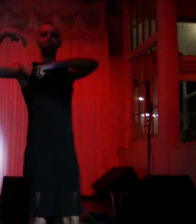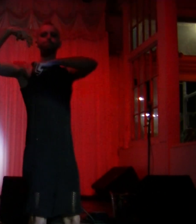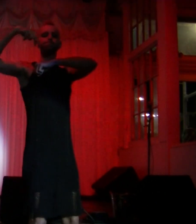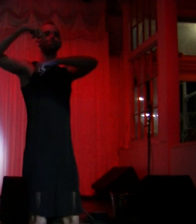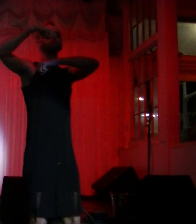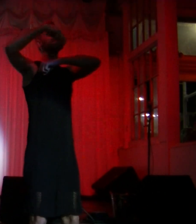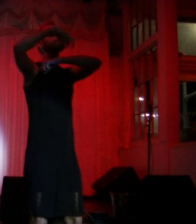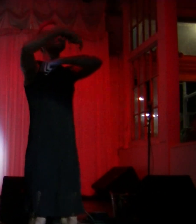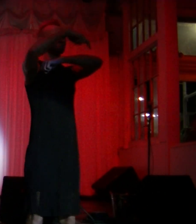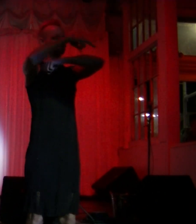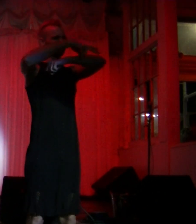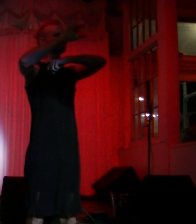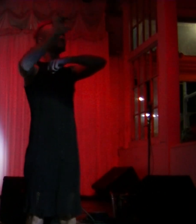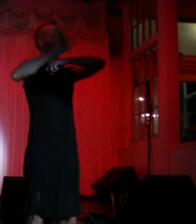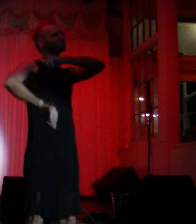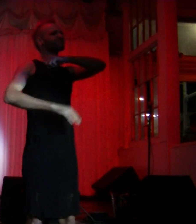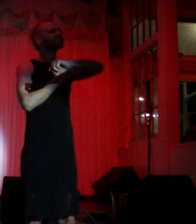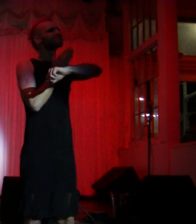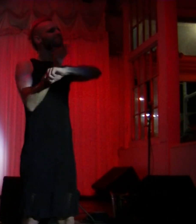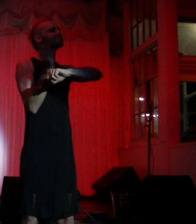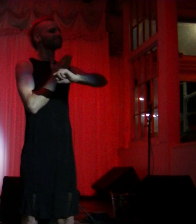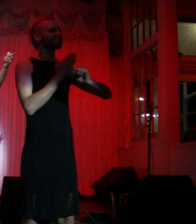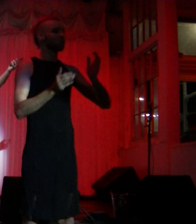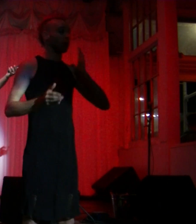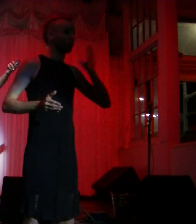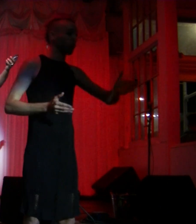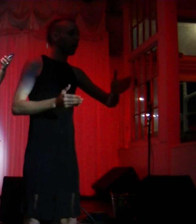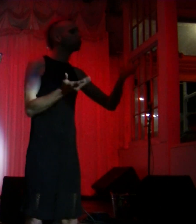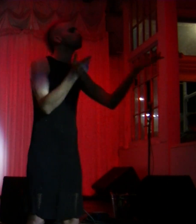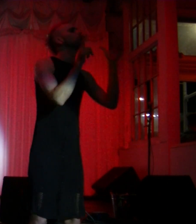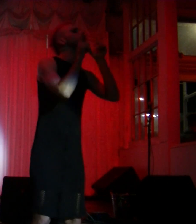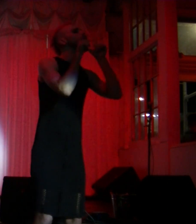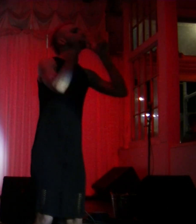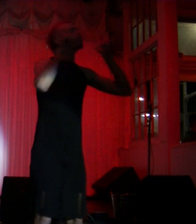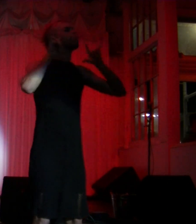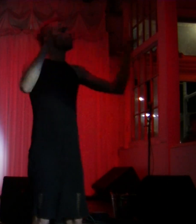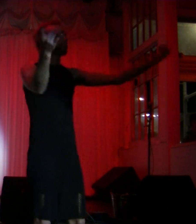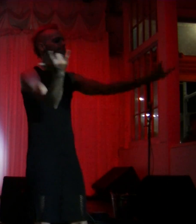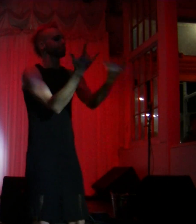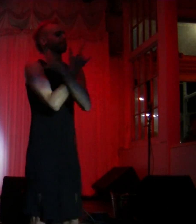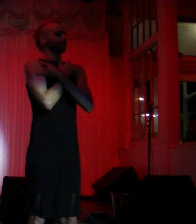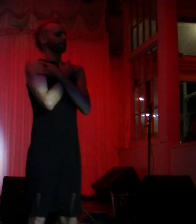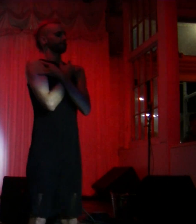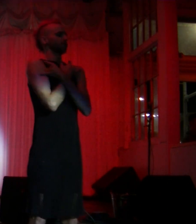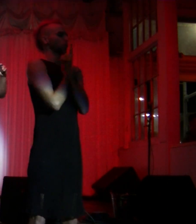be like that song. And I don't know, anybody in the audience love themselves?